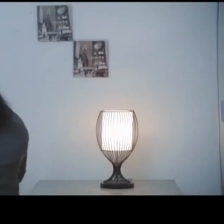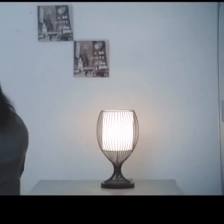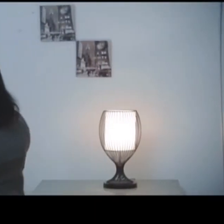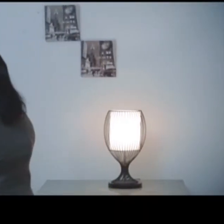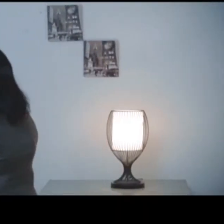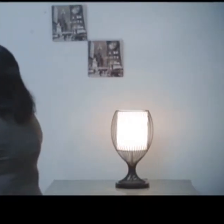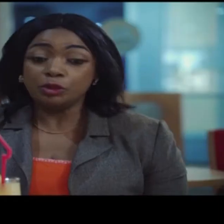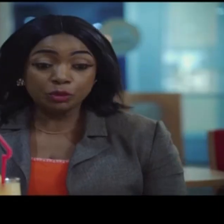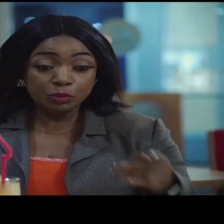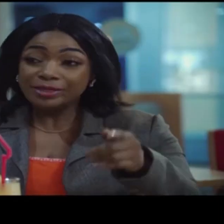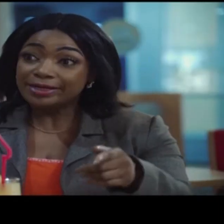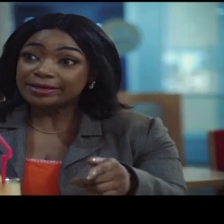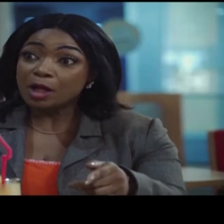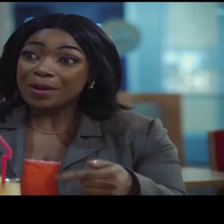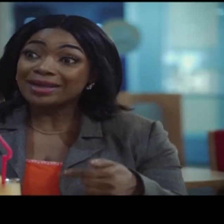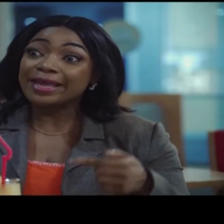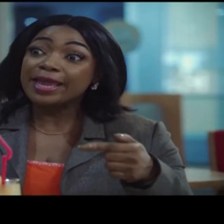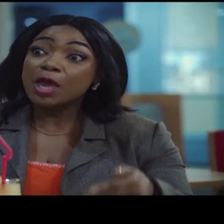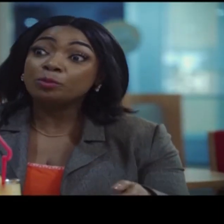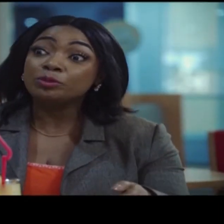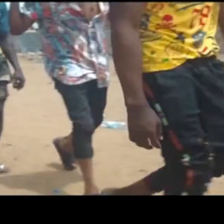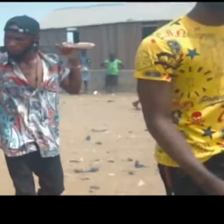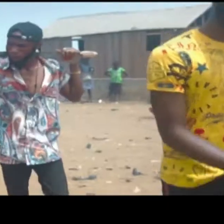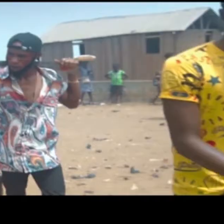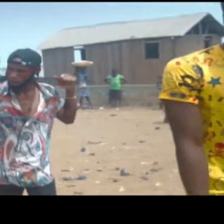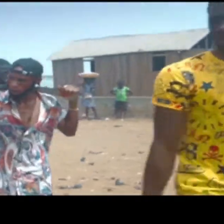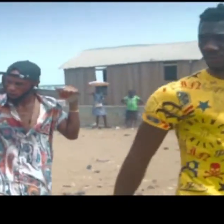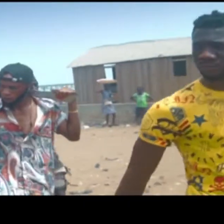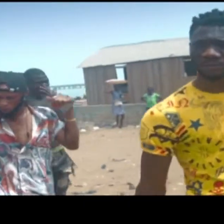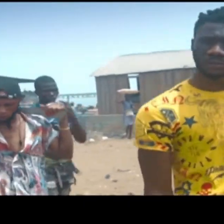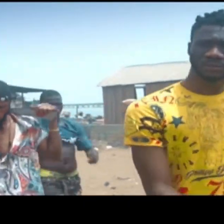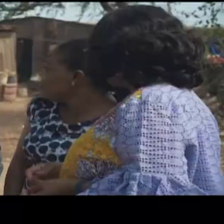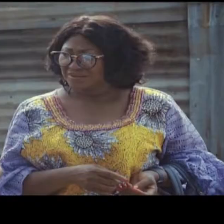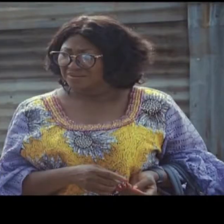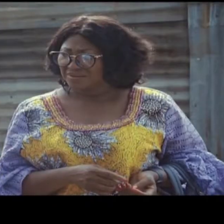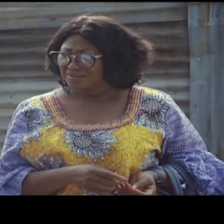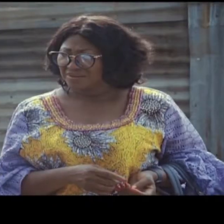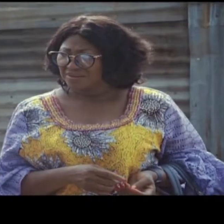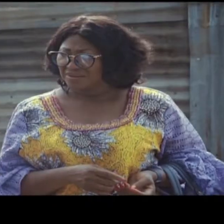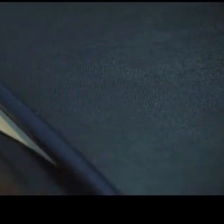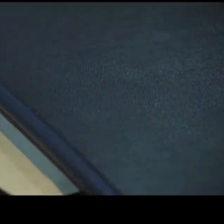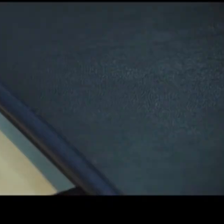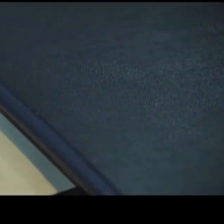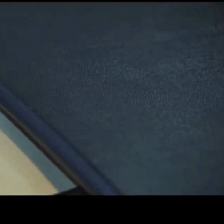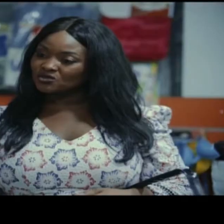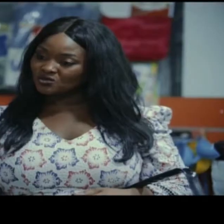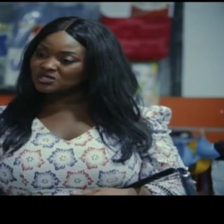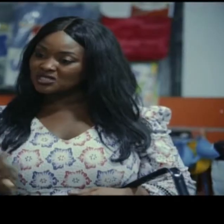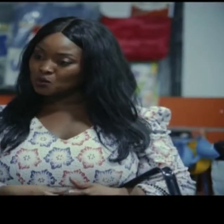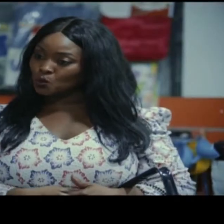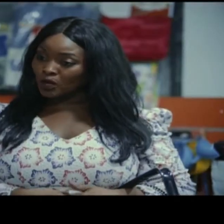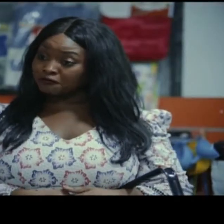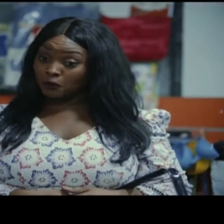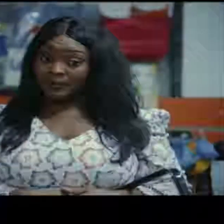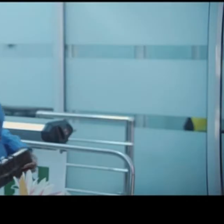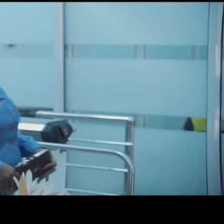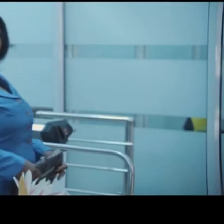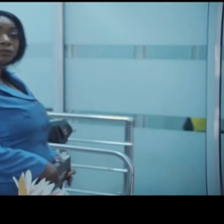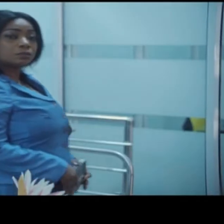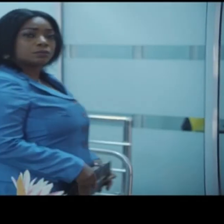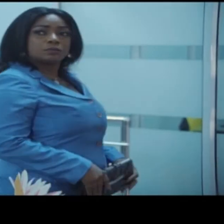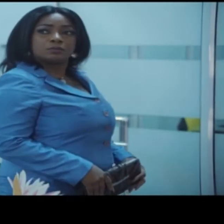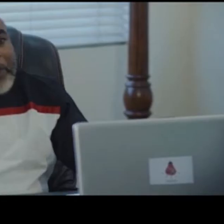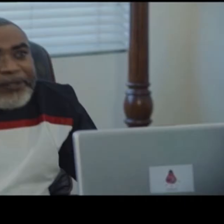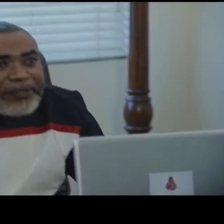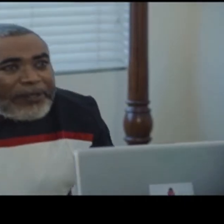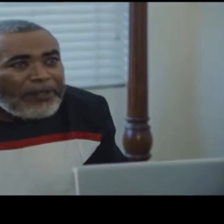heard him, right? You needed help and I helped you. This place will do so. The boss will work it out. You mean you still work for Matthew